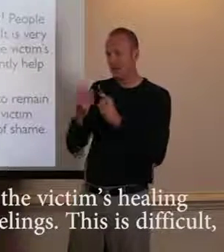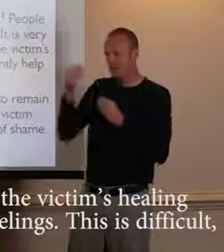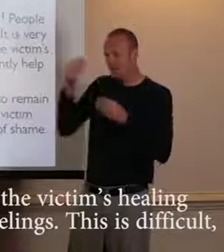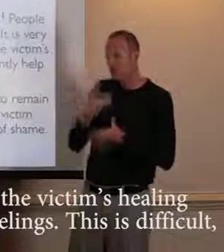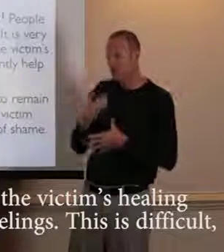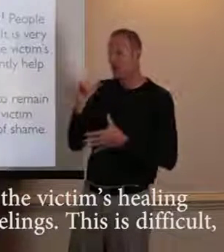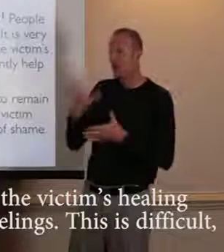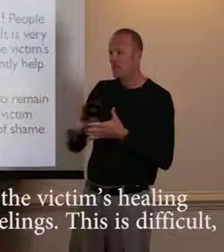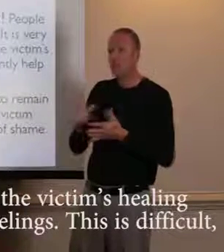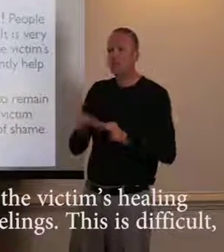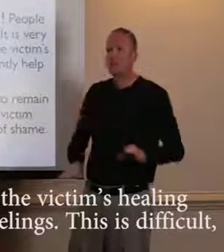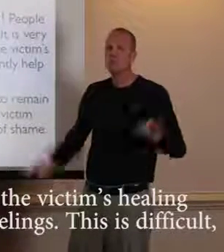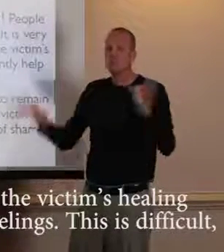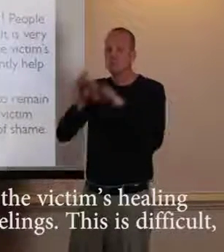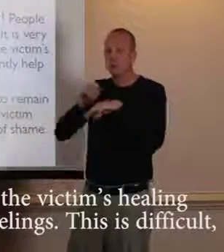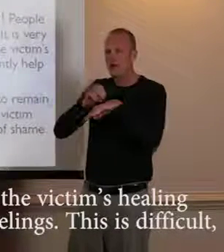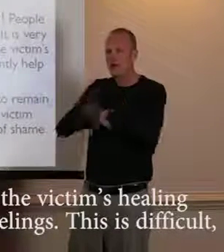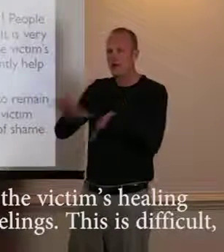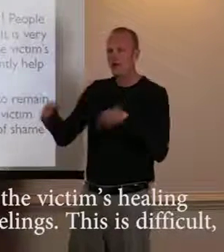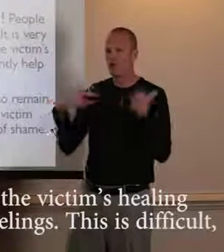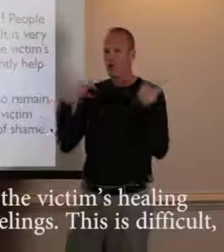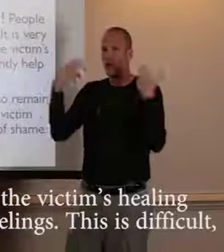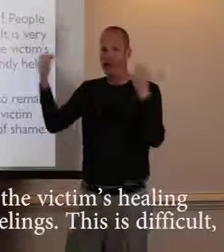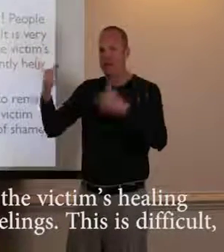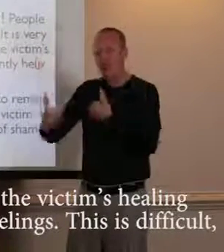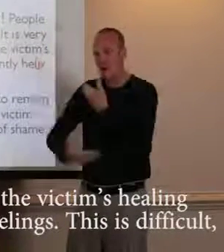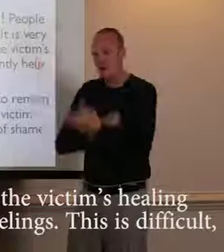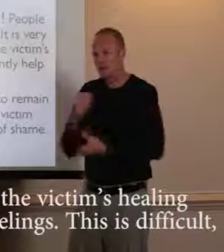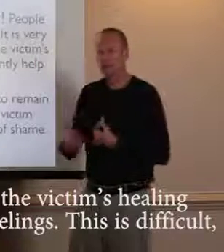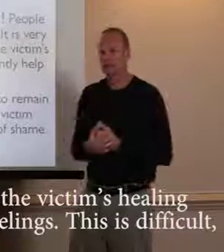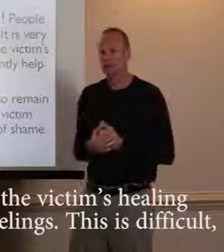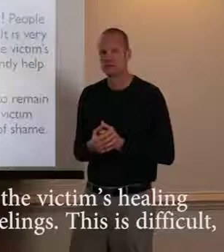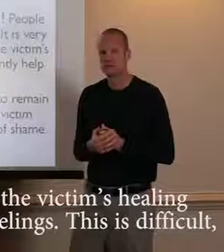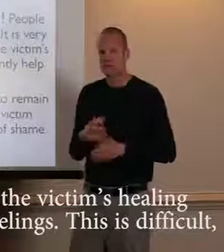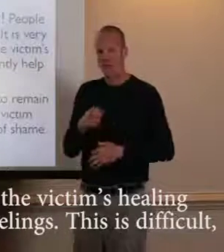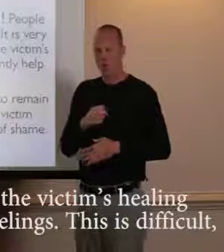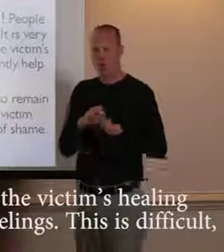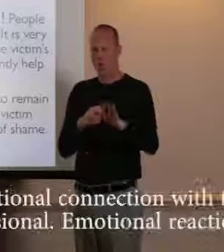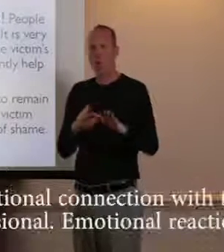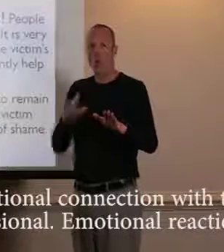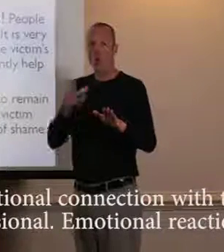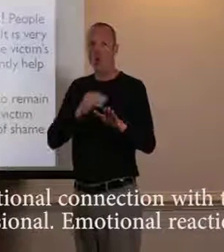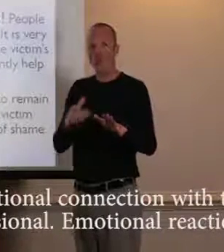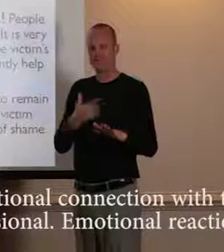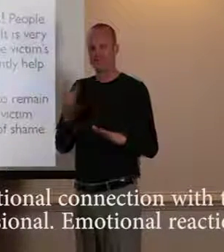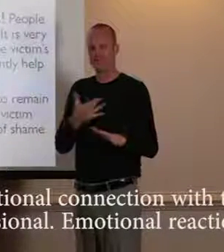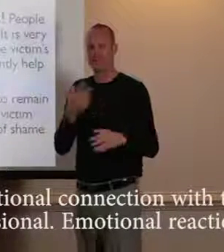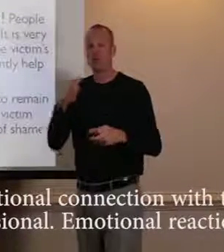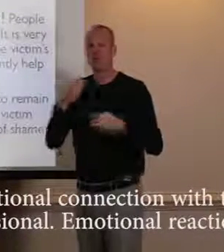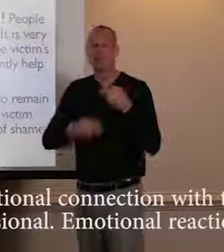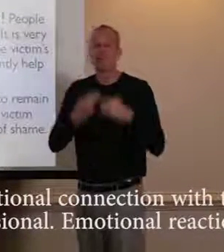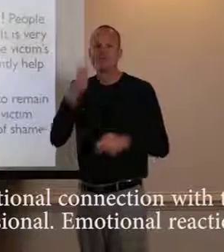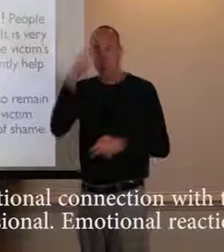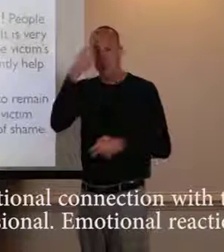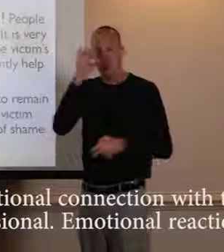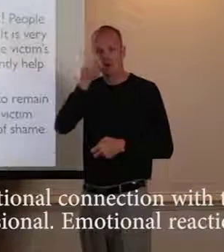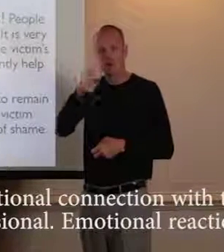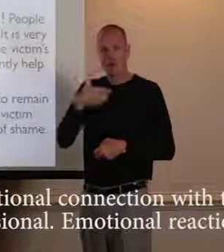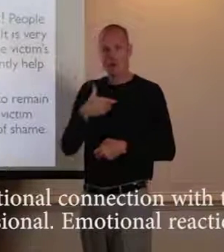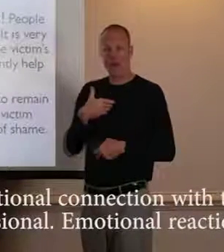process. Contain your own feelings. This is difficult, especially if you have an emotional connection with the person.